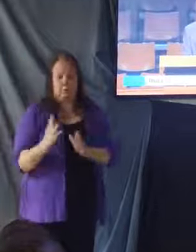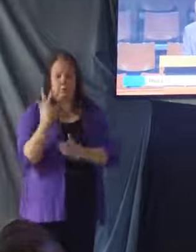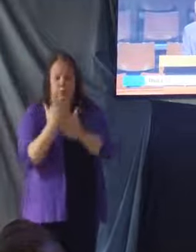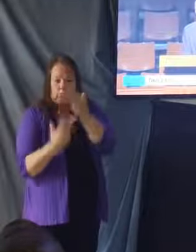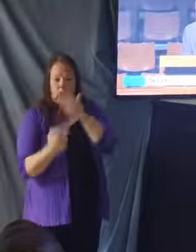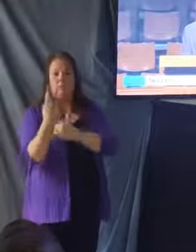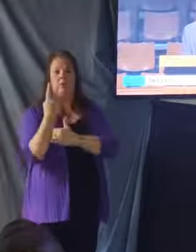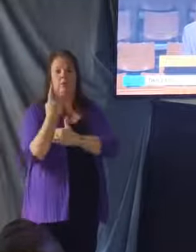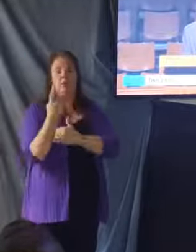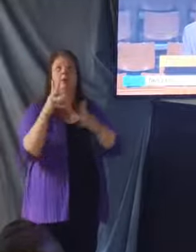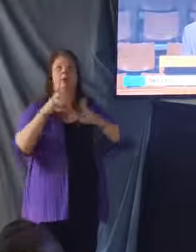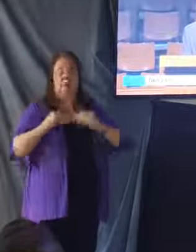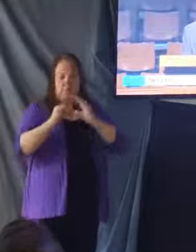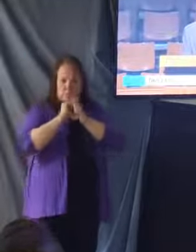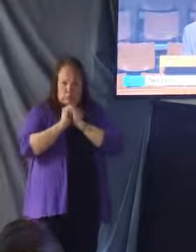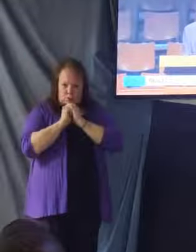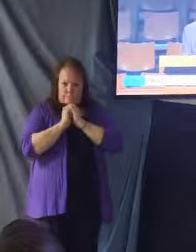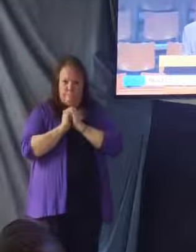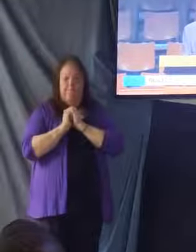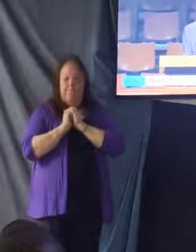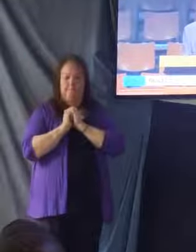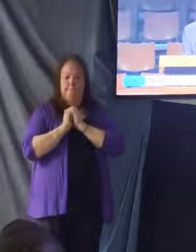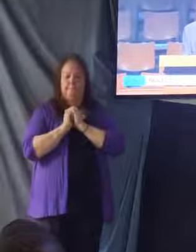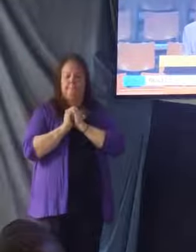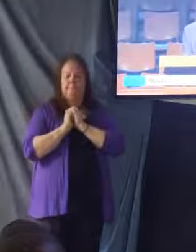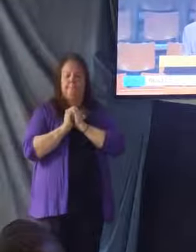He accepts worship,